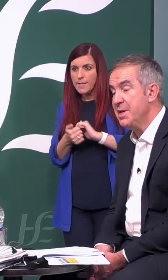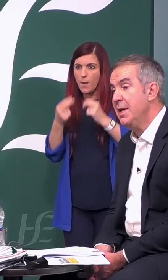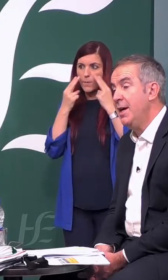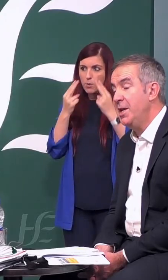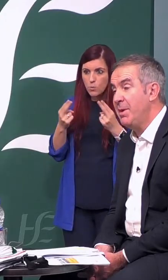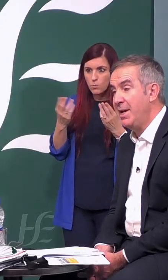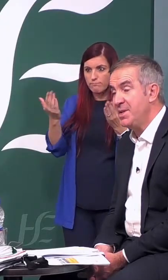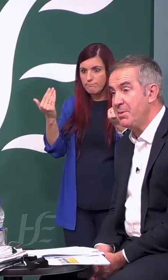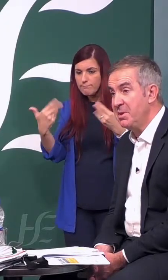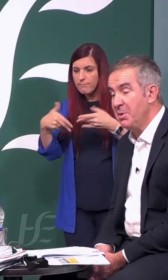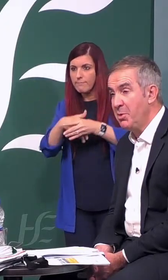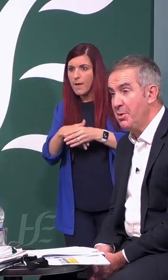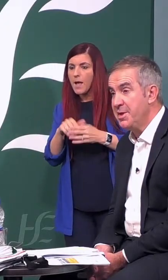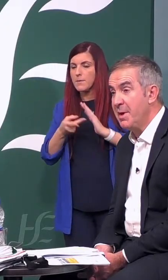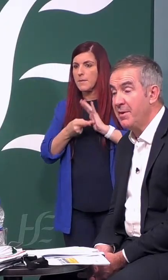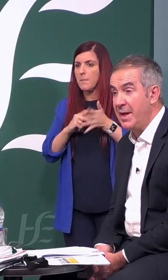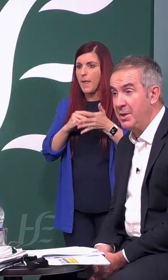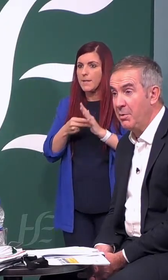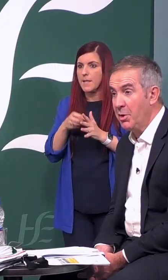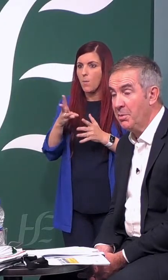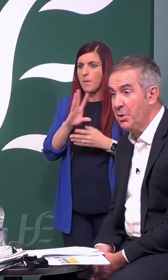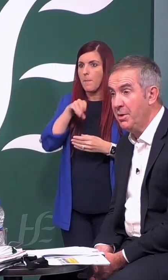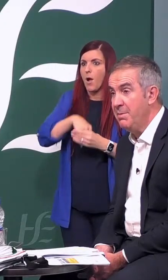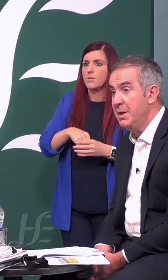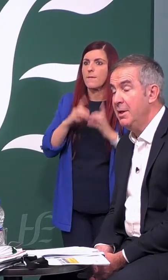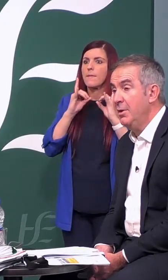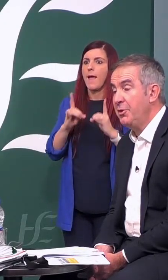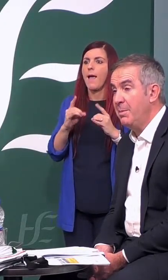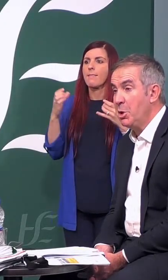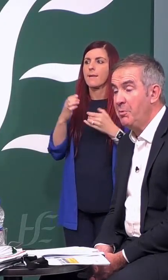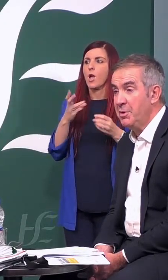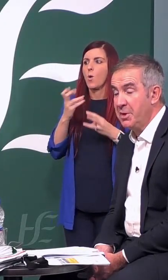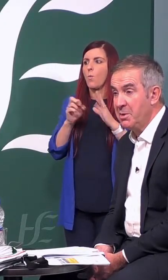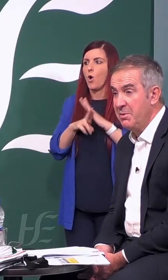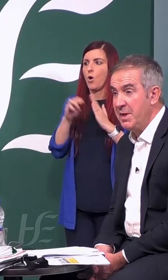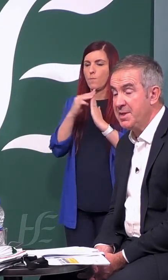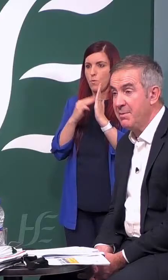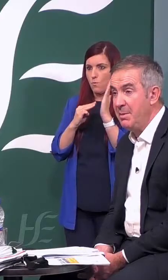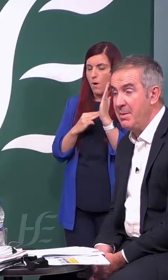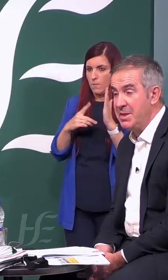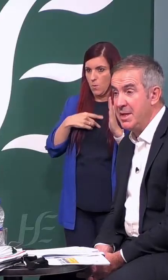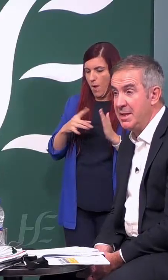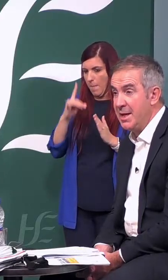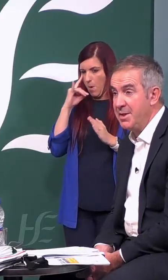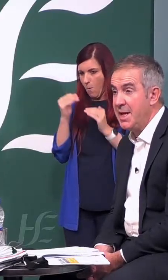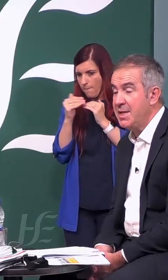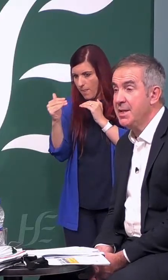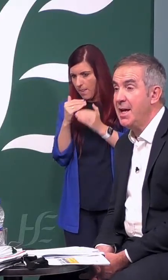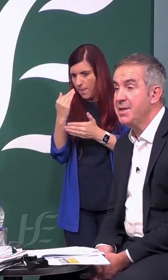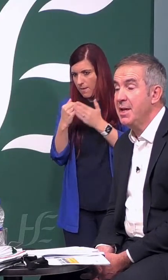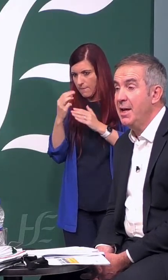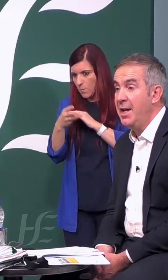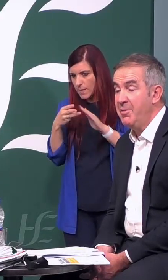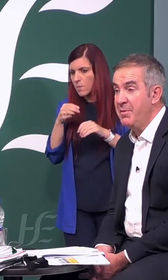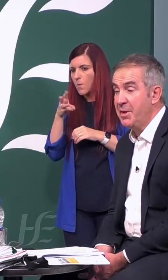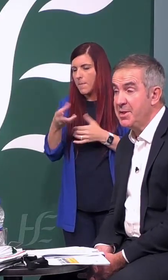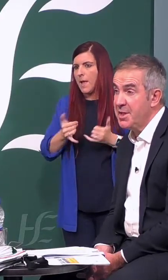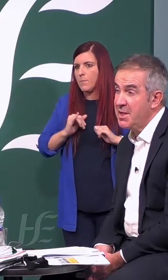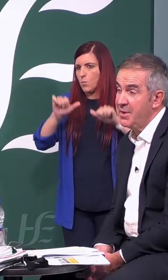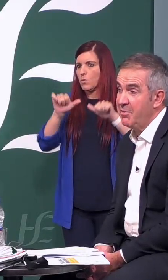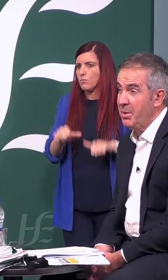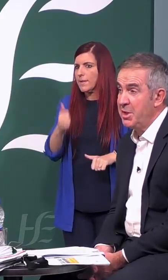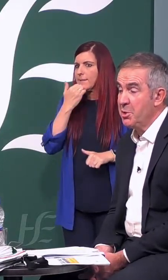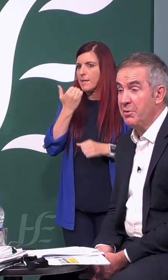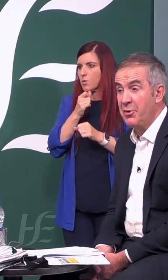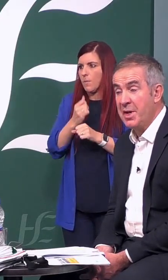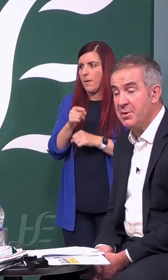on board. And the plan is to bring them on board as part of the healthcare worker program. So I'd be hopeful over the coming weeks that we'll be able to nail down a date on that. And they've been very